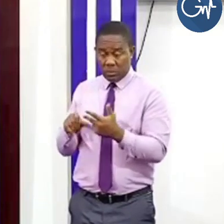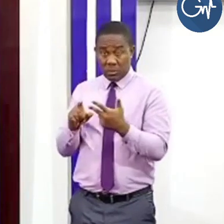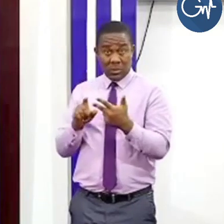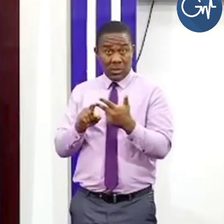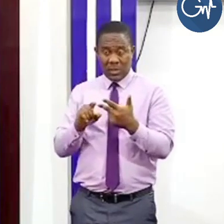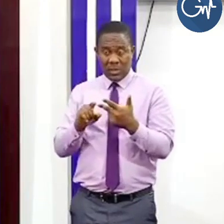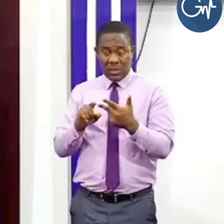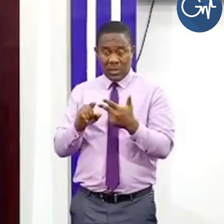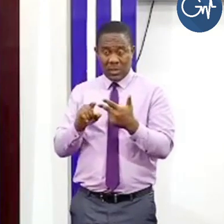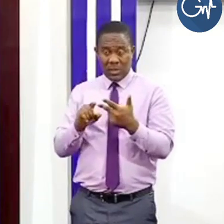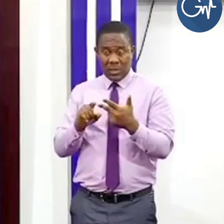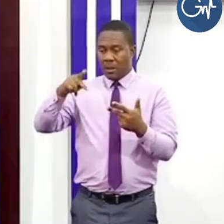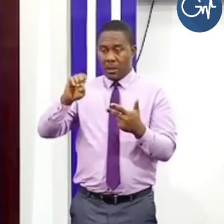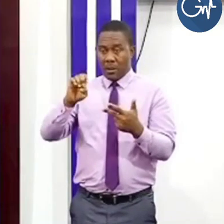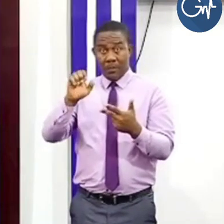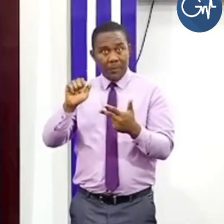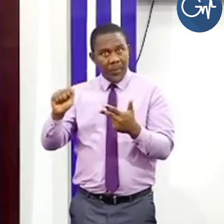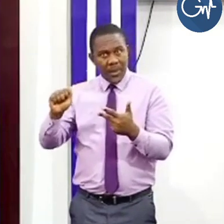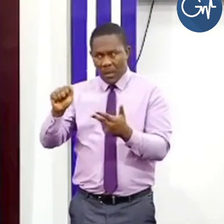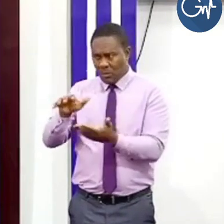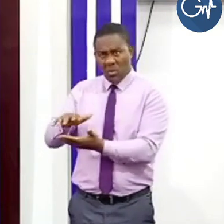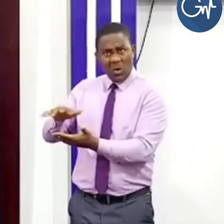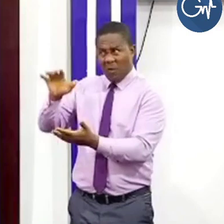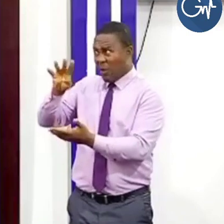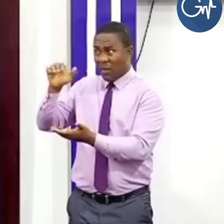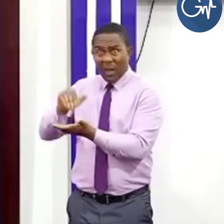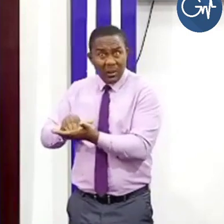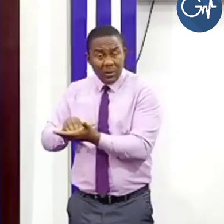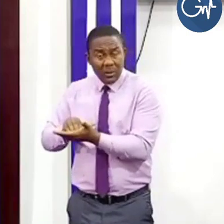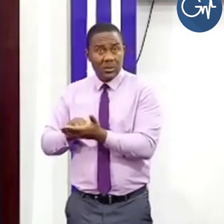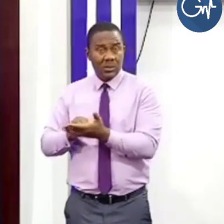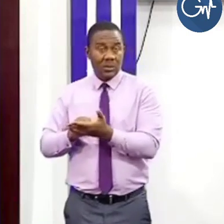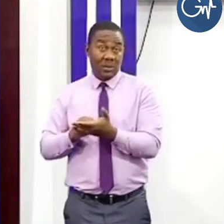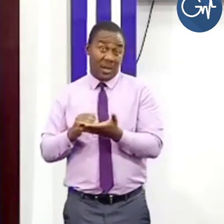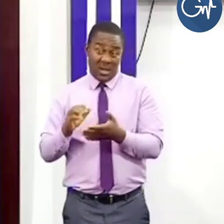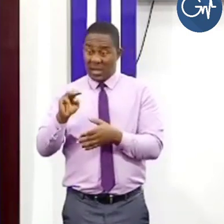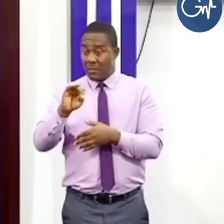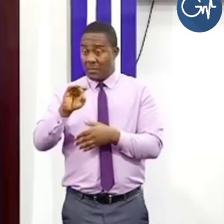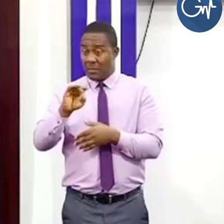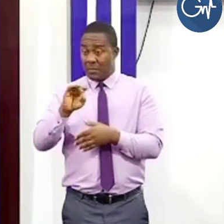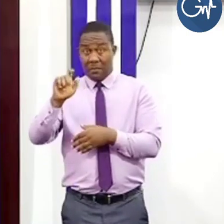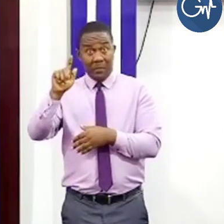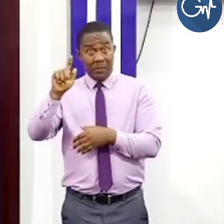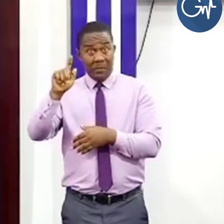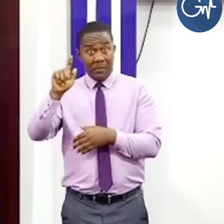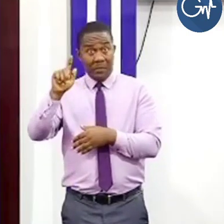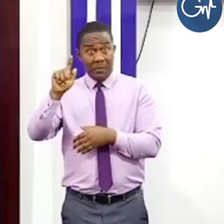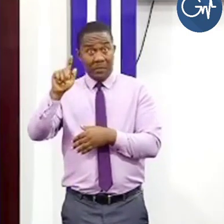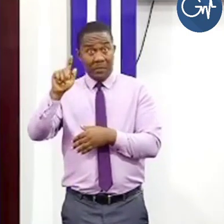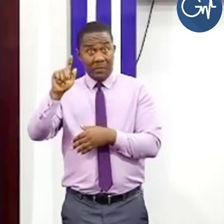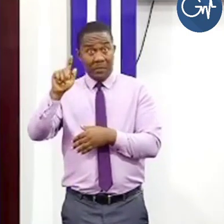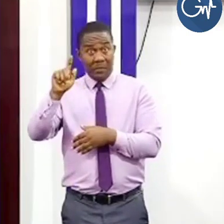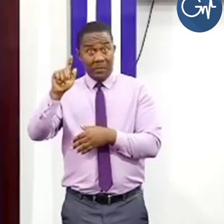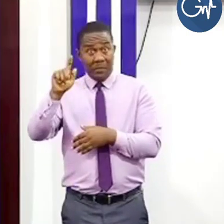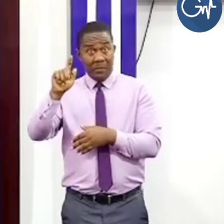cowpea and 2,000 metric tons of millet. And like I